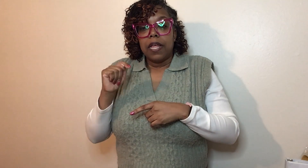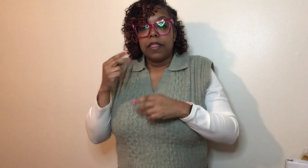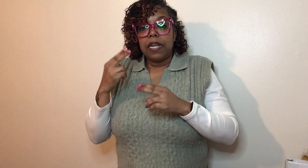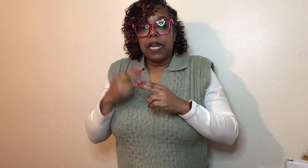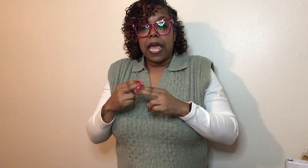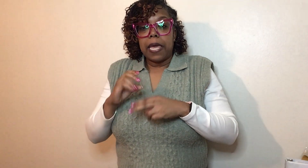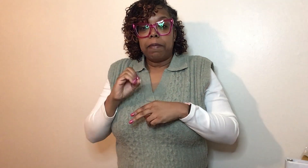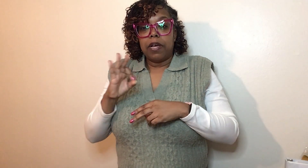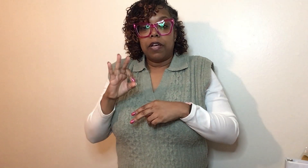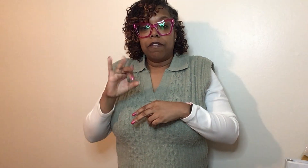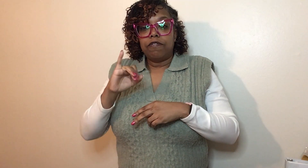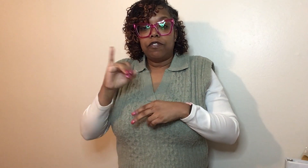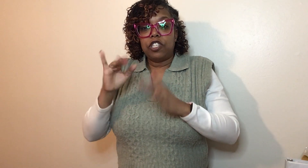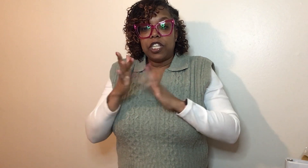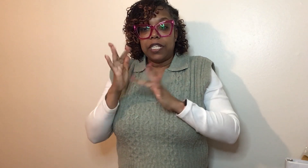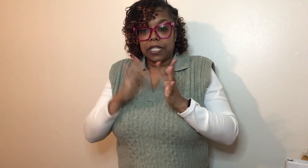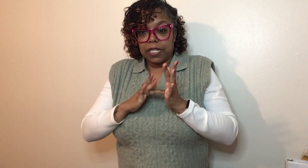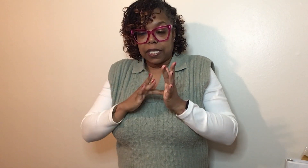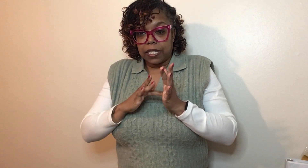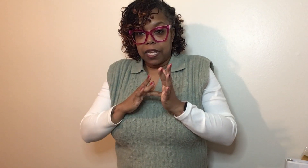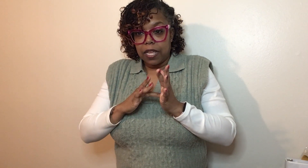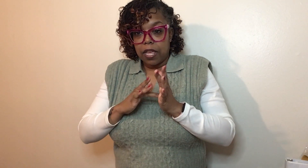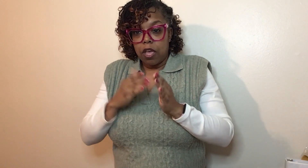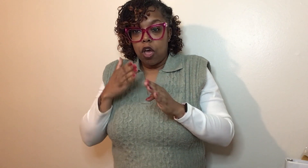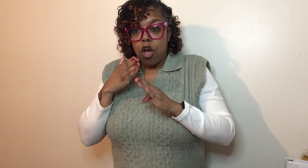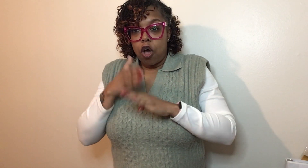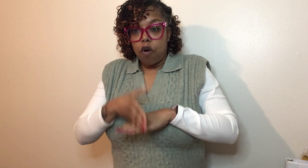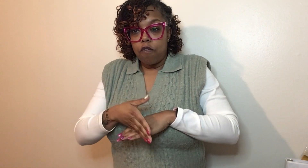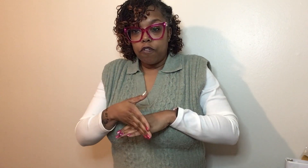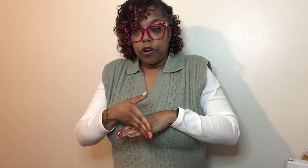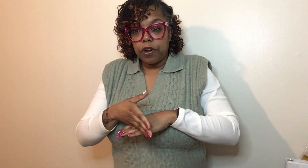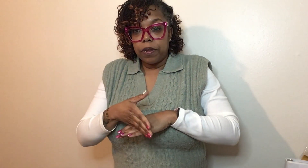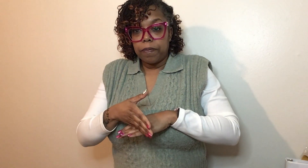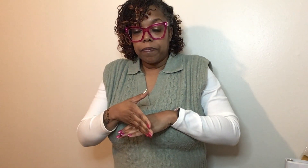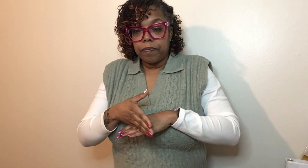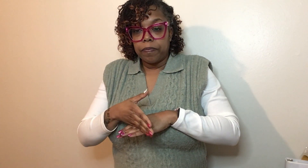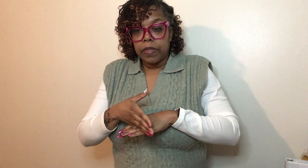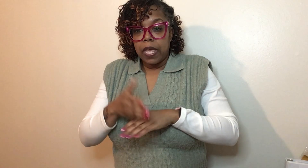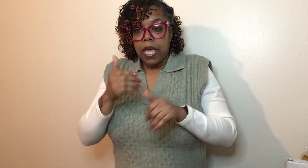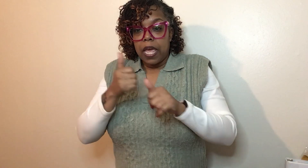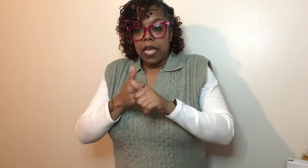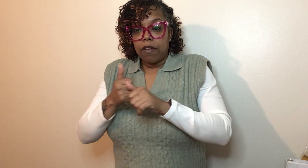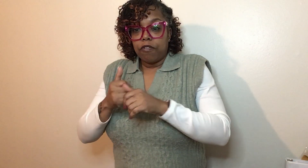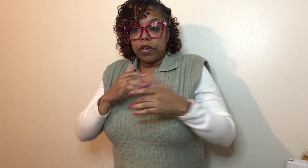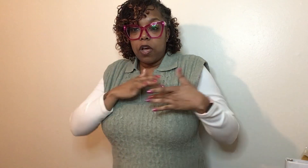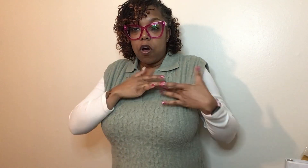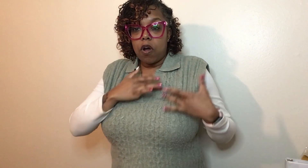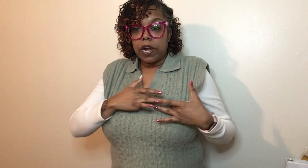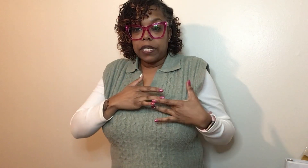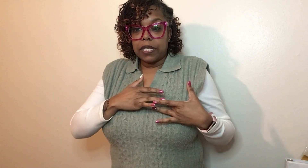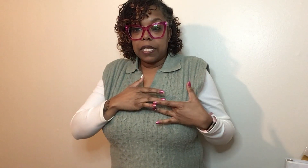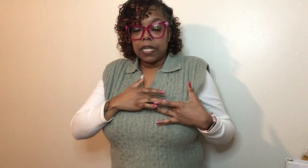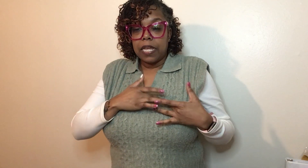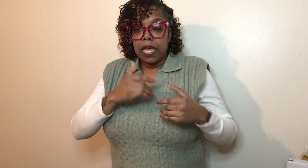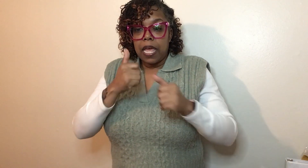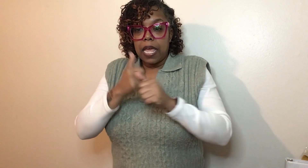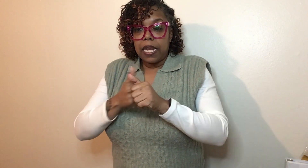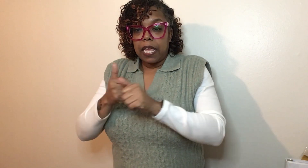the name of Jesus over every heart and